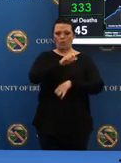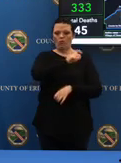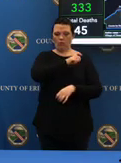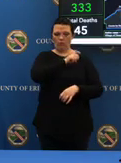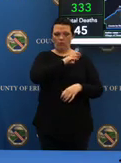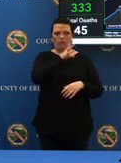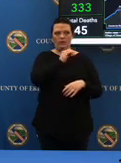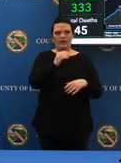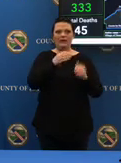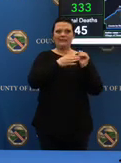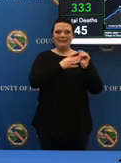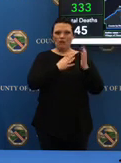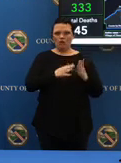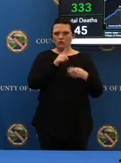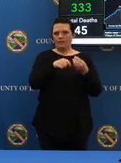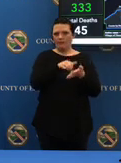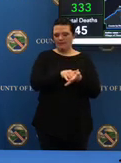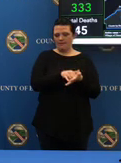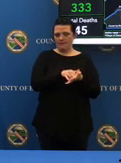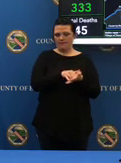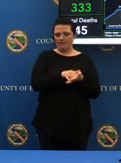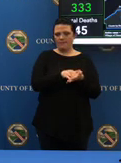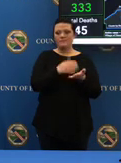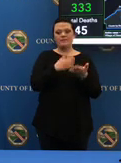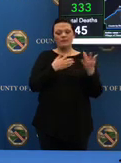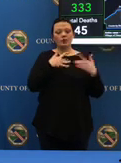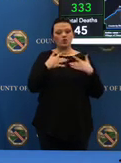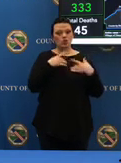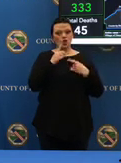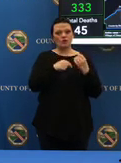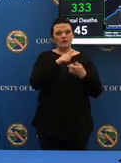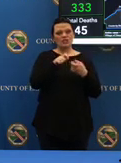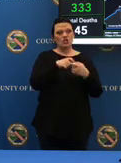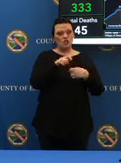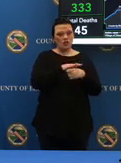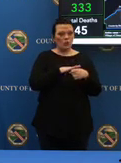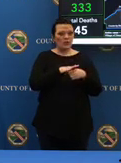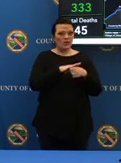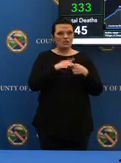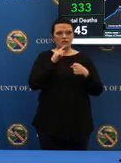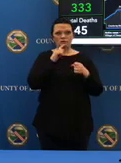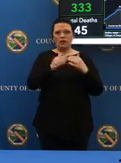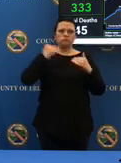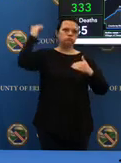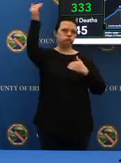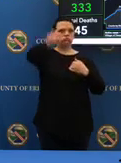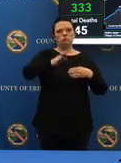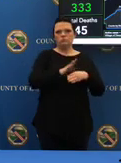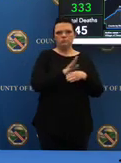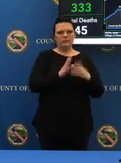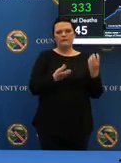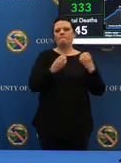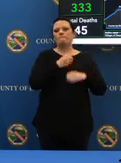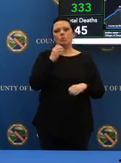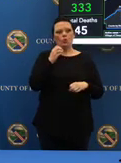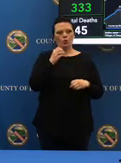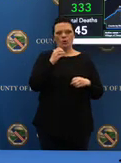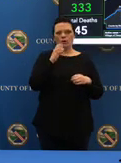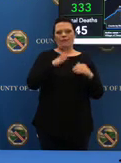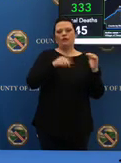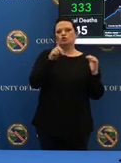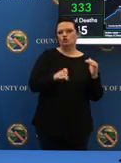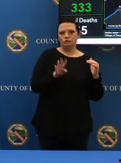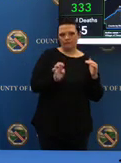and local leaders about this. There has been concern about certain locations that are overly busy than they should be,